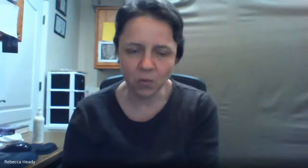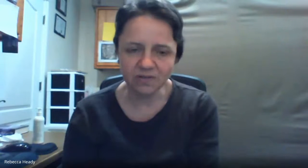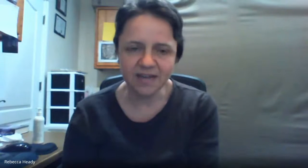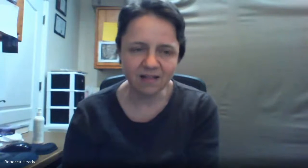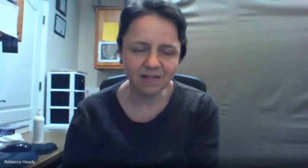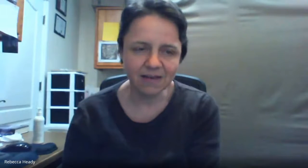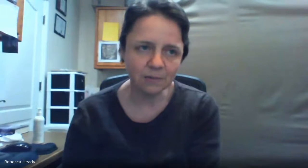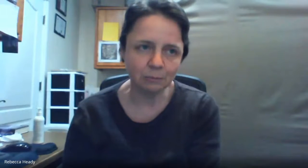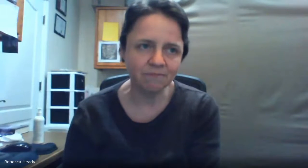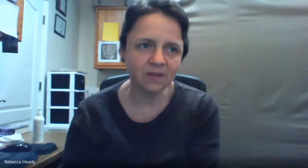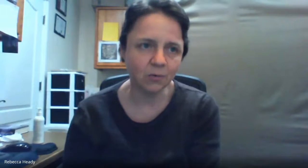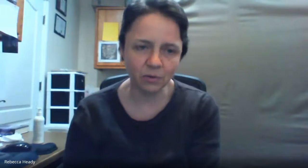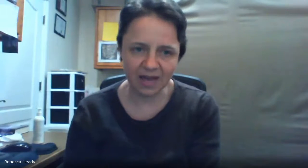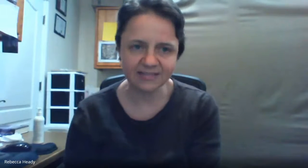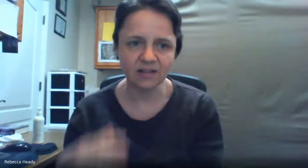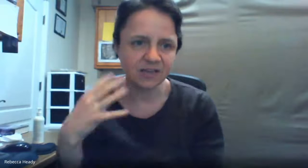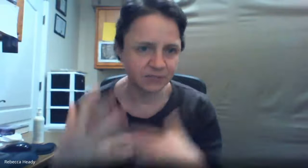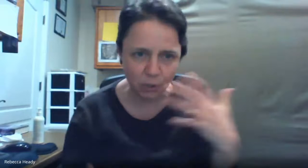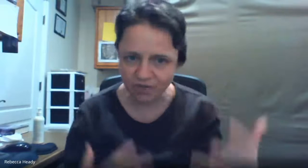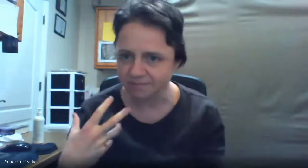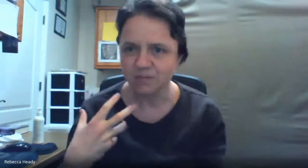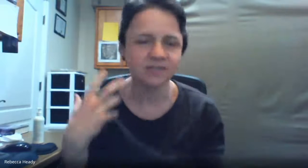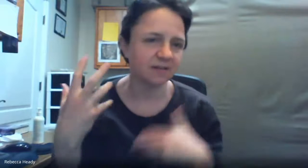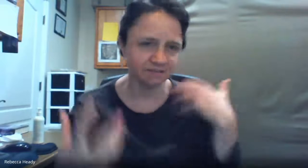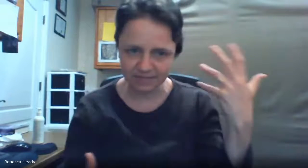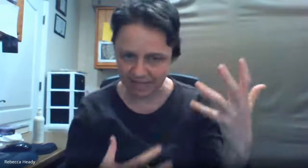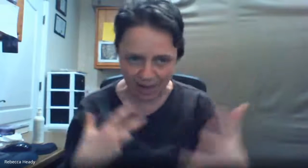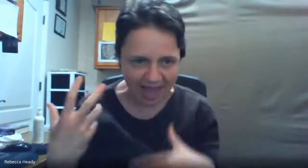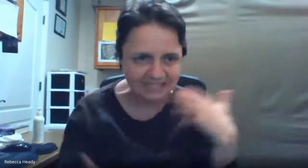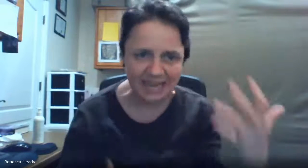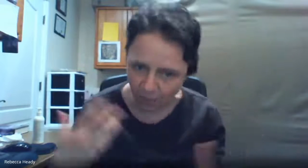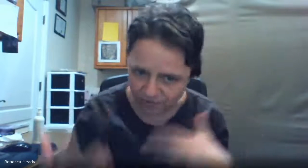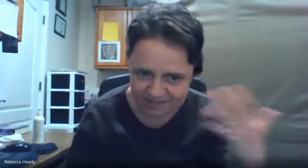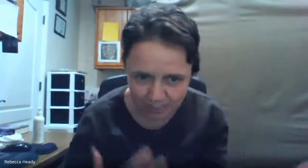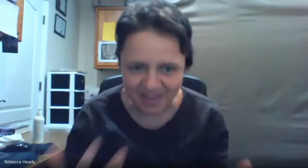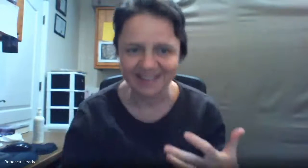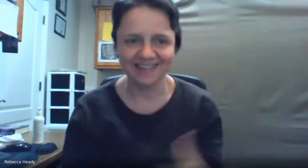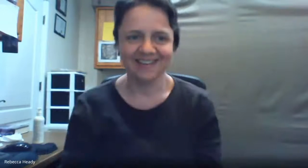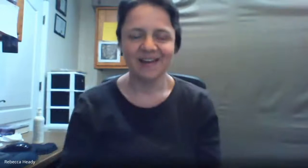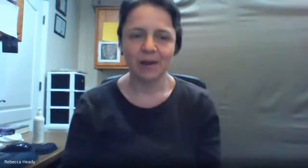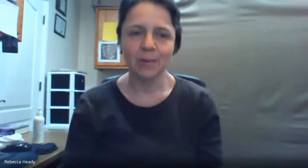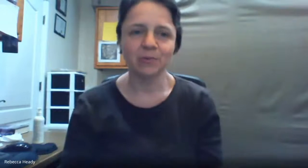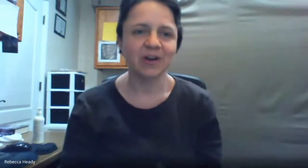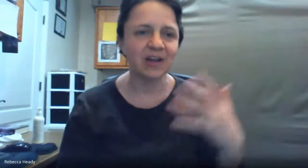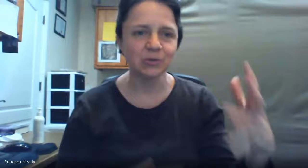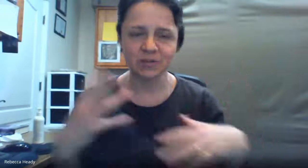or learn how to tell a deaf joke using kind of acting out something, learning how to use a little